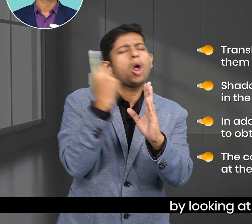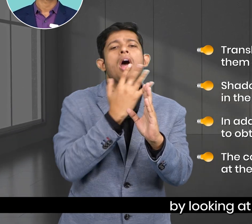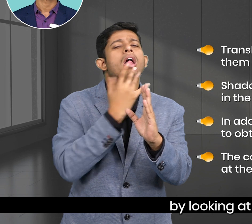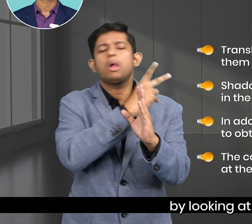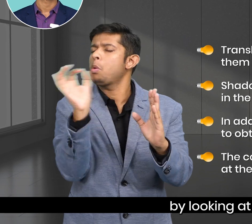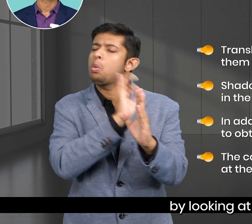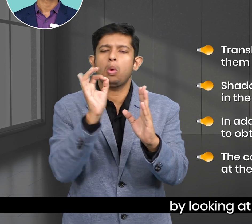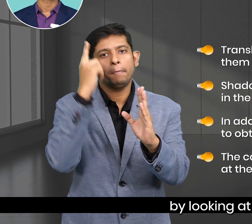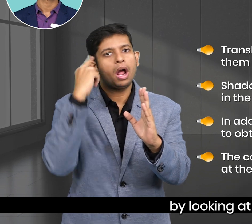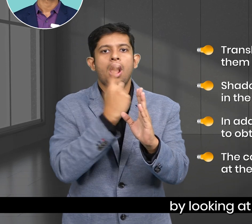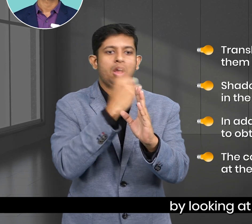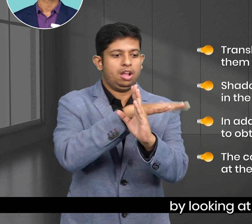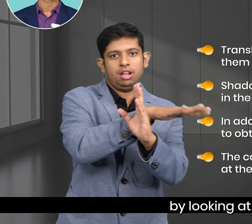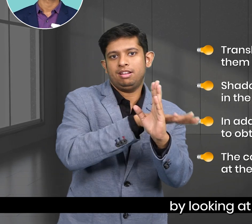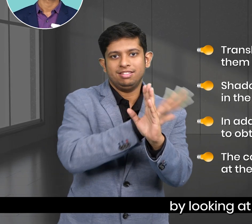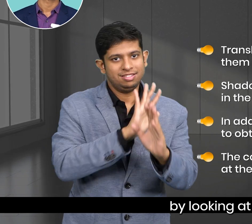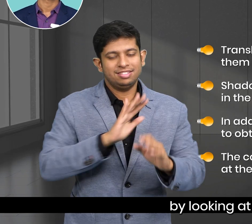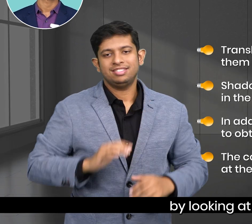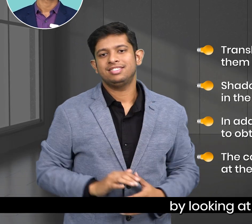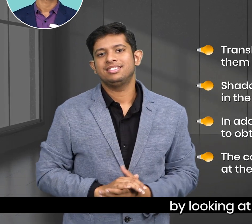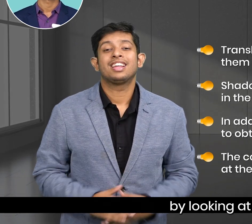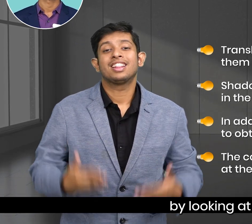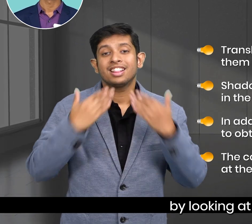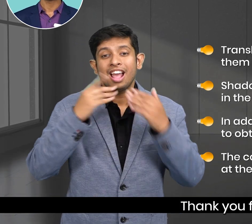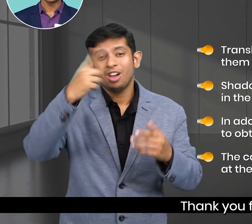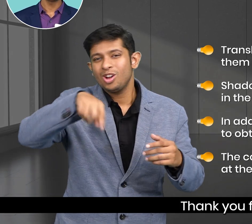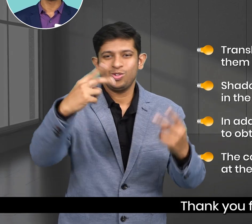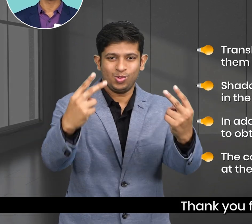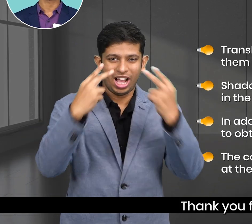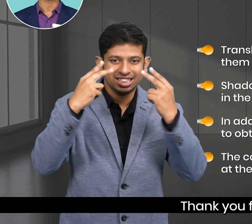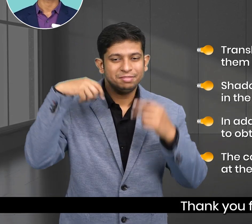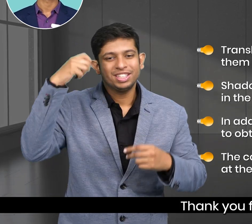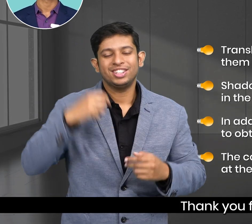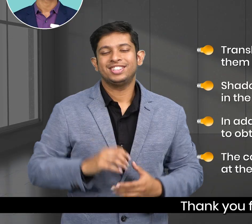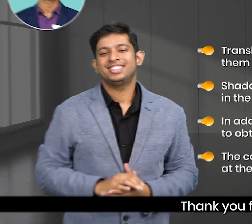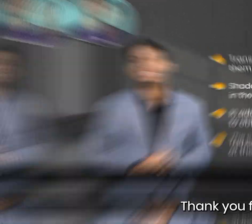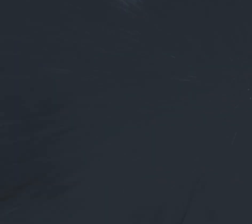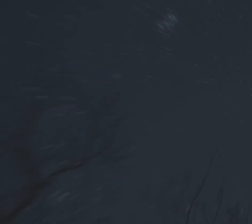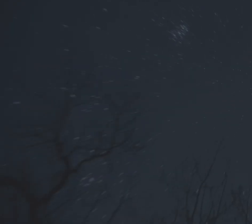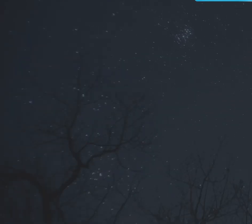Thank you for watching.